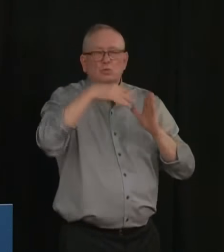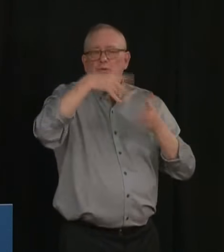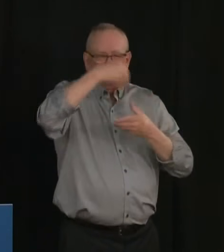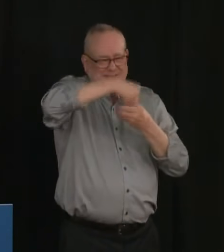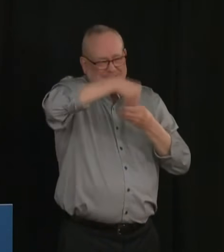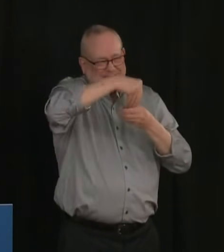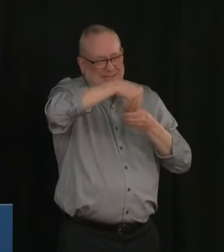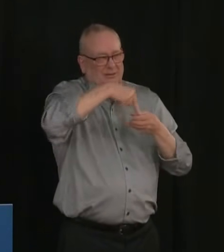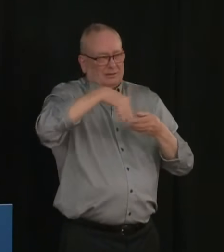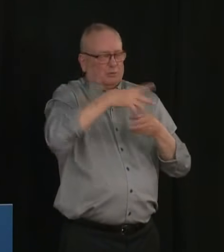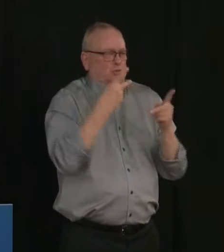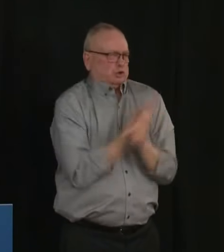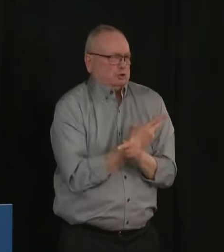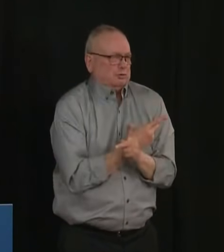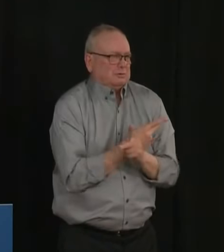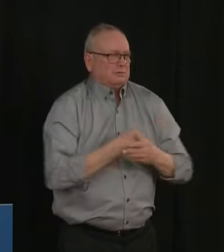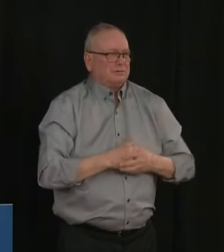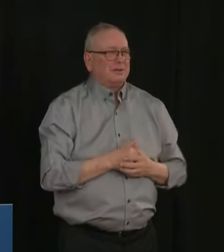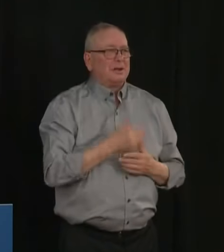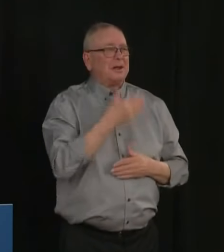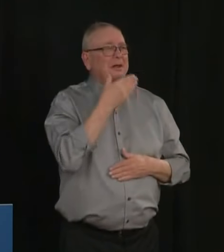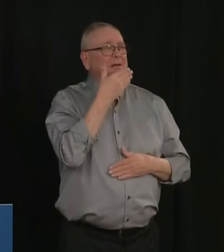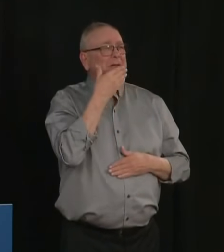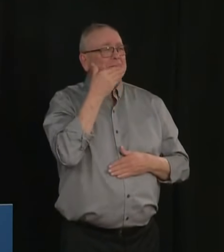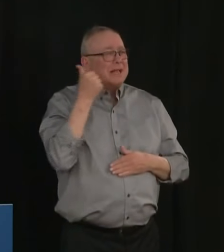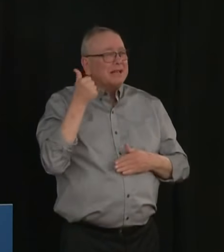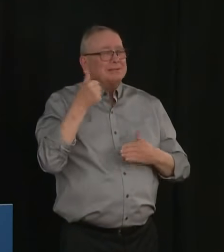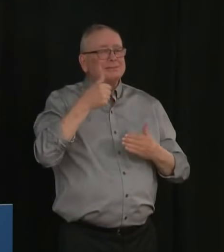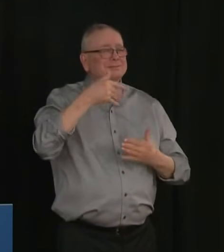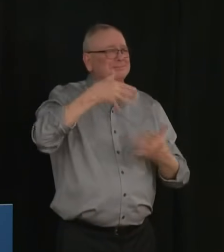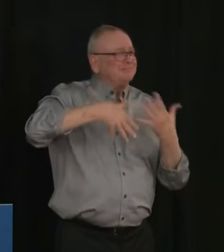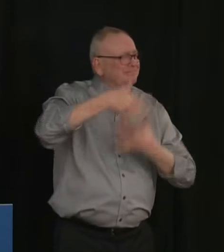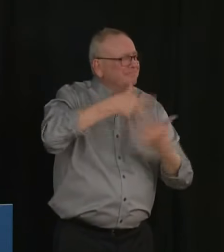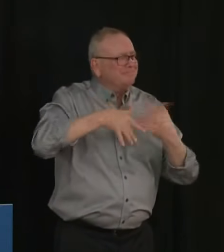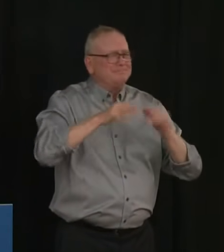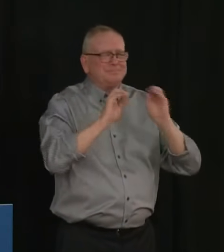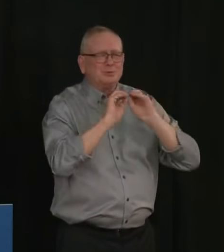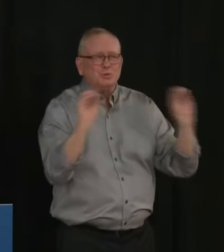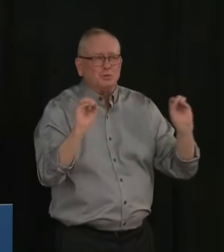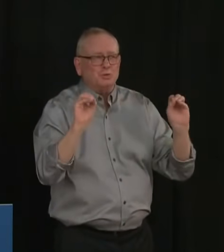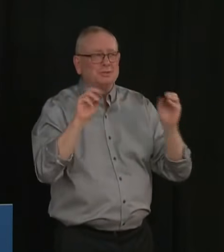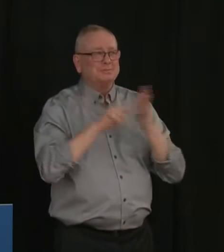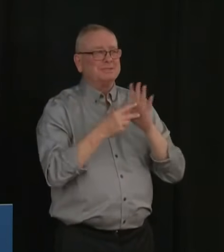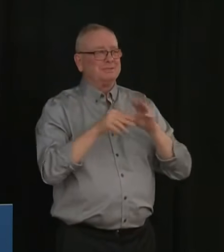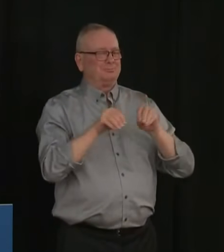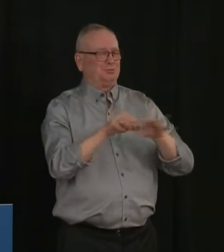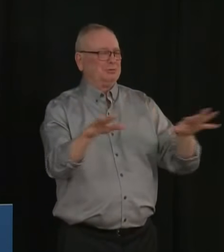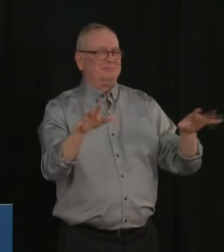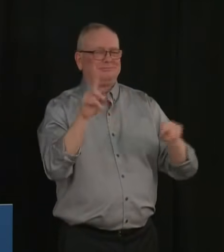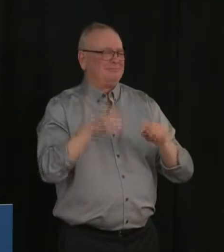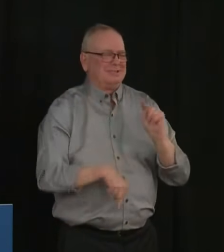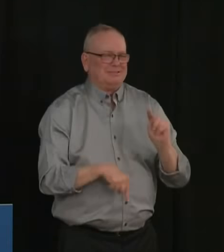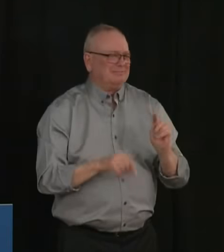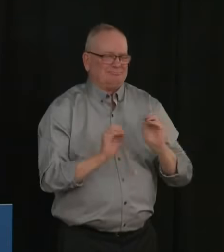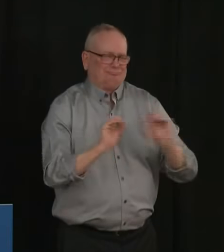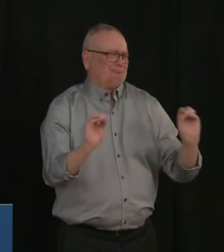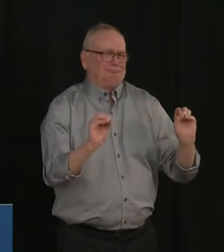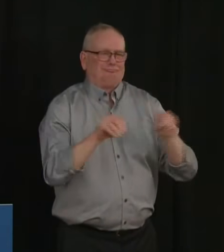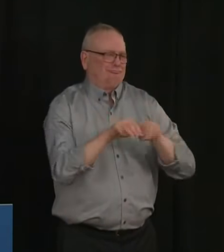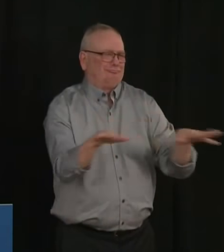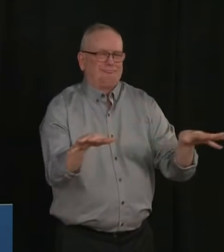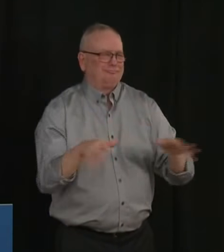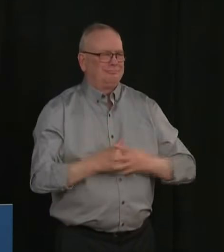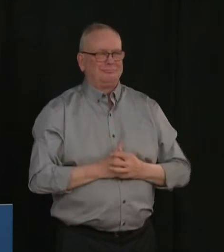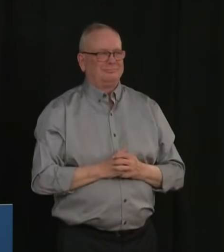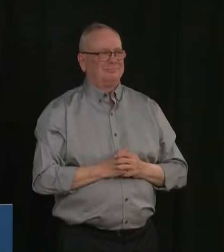fewer in-person interactions we have, the less chance they have to spread. Our labs also continue rising to the